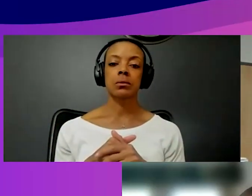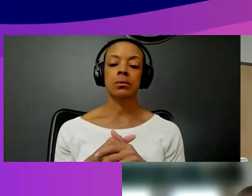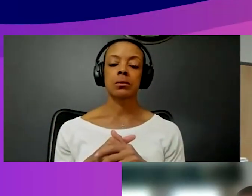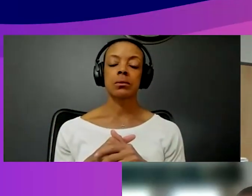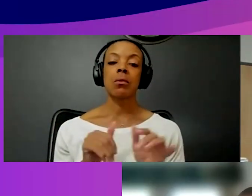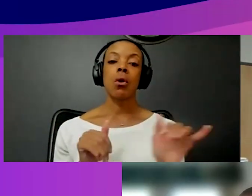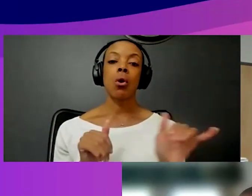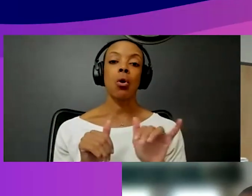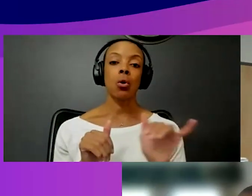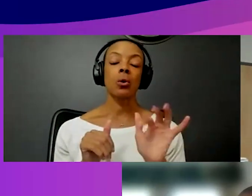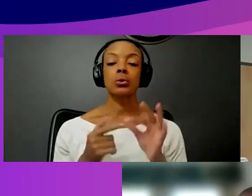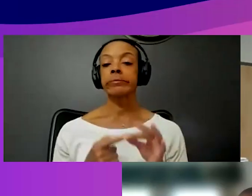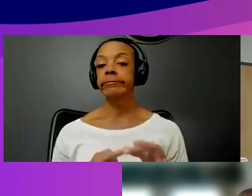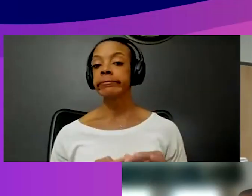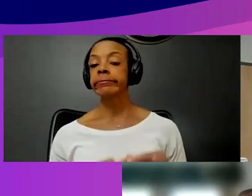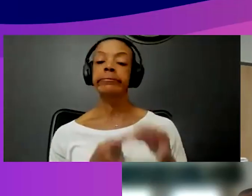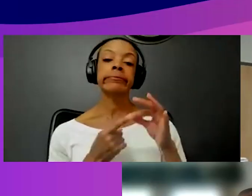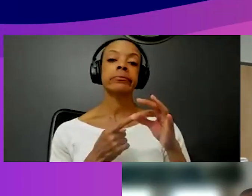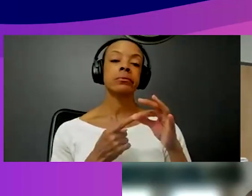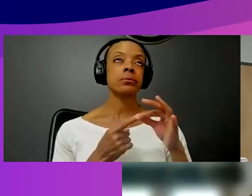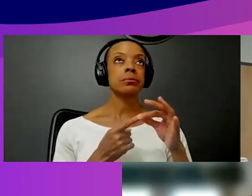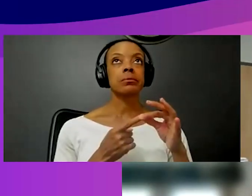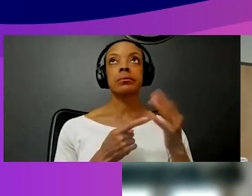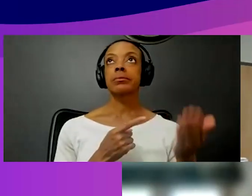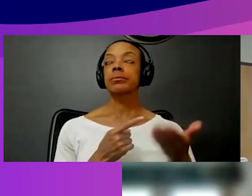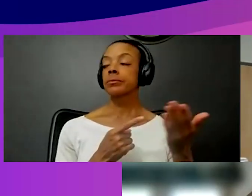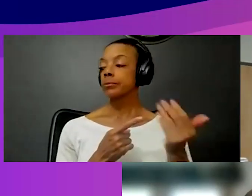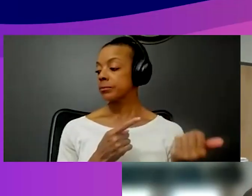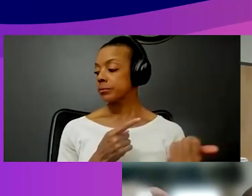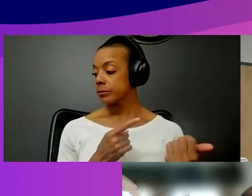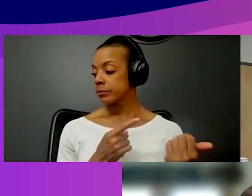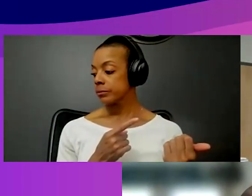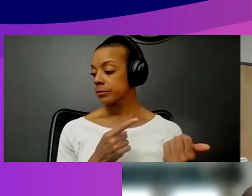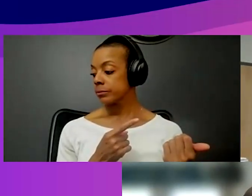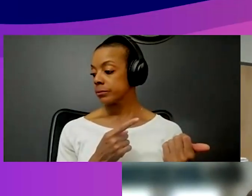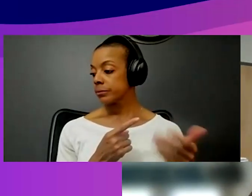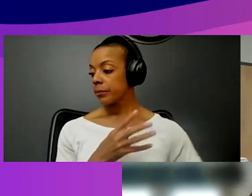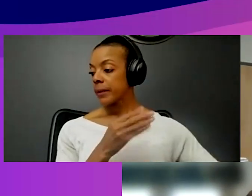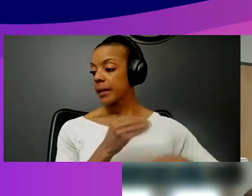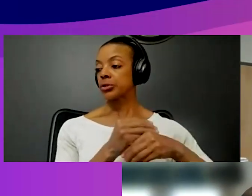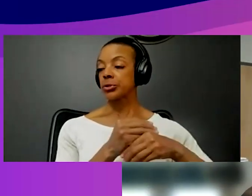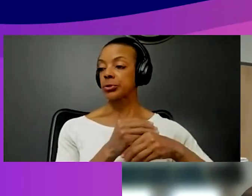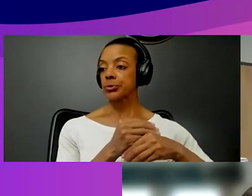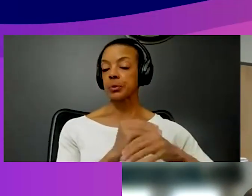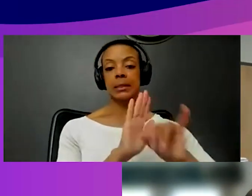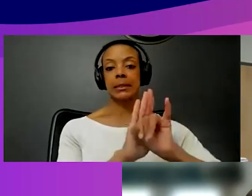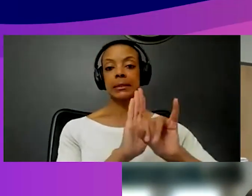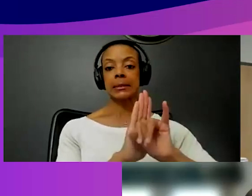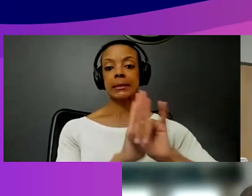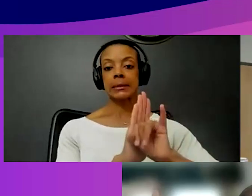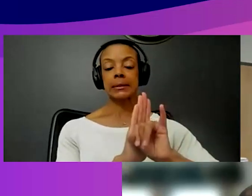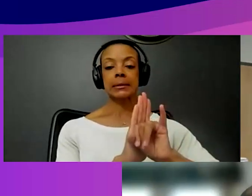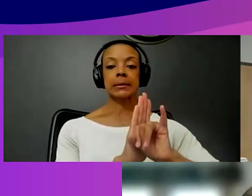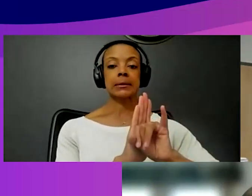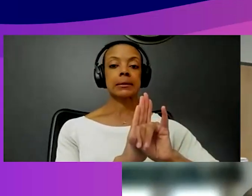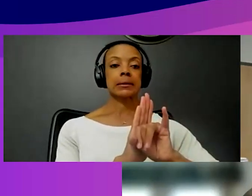that might be unique, you know, additional uh, sort of identities that might contribute to power imbalances, you know, sort of like